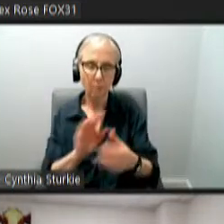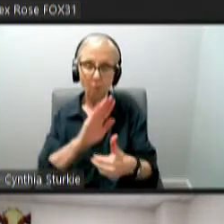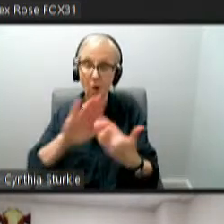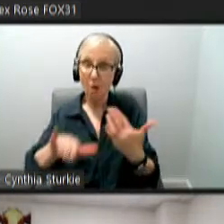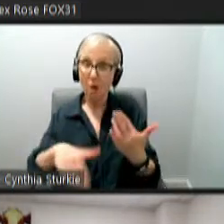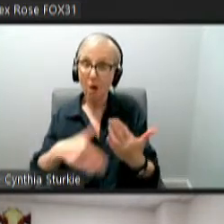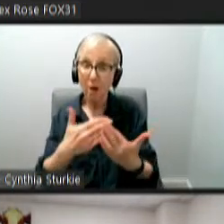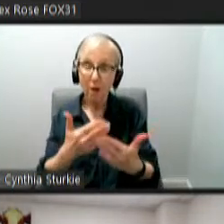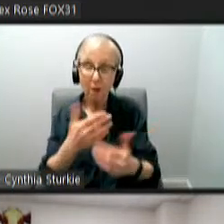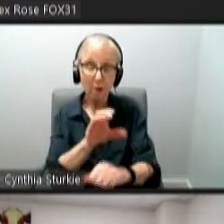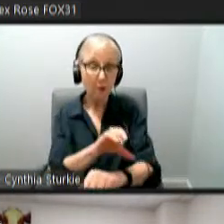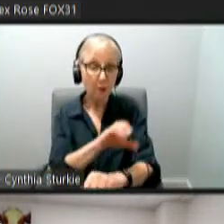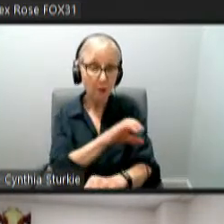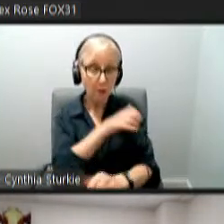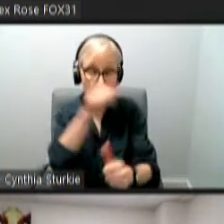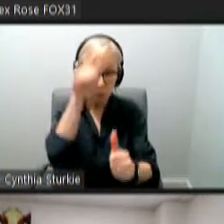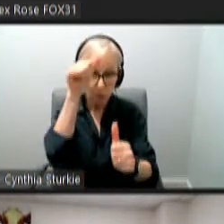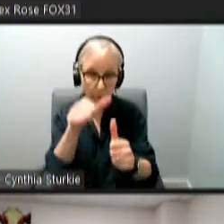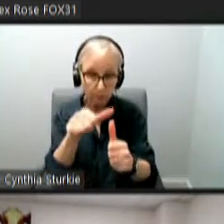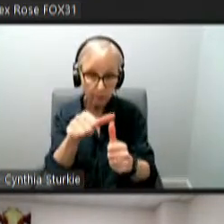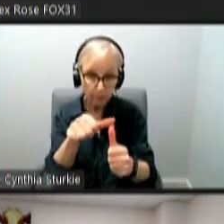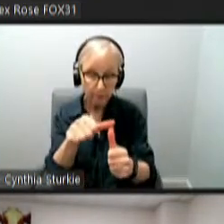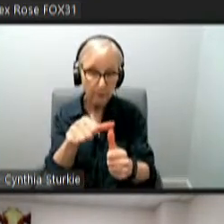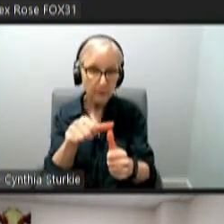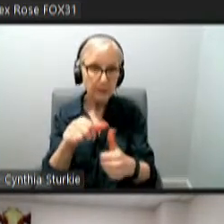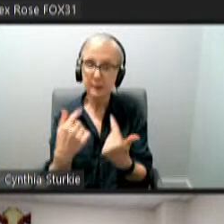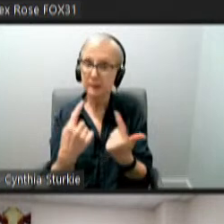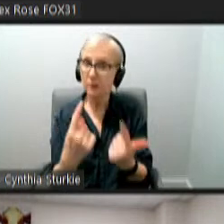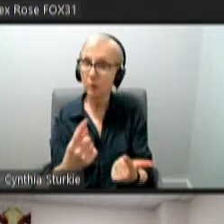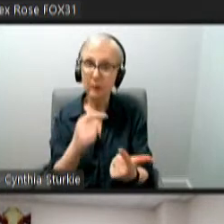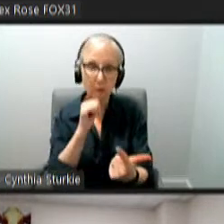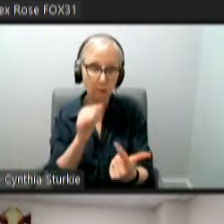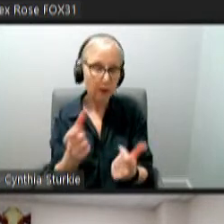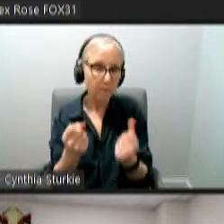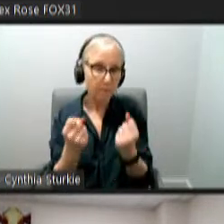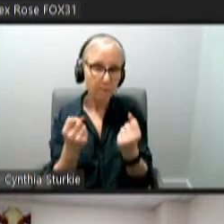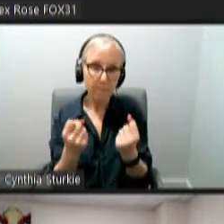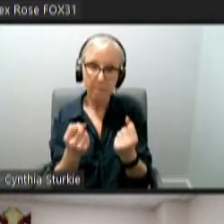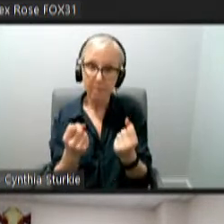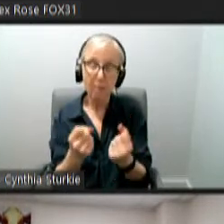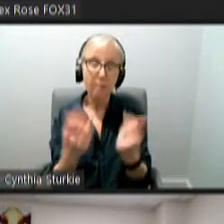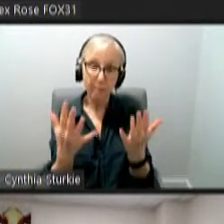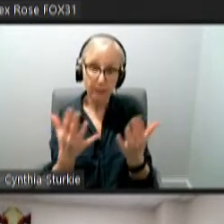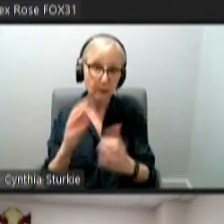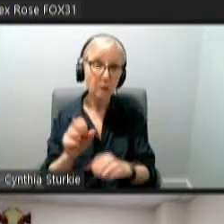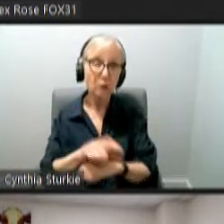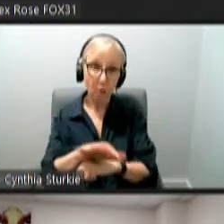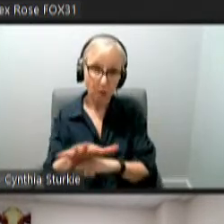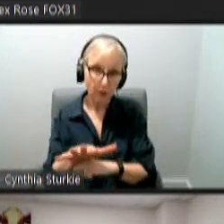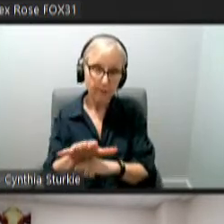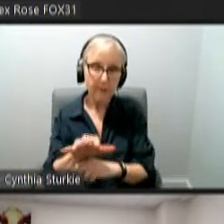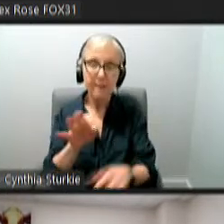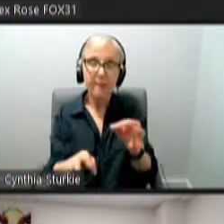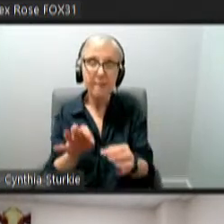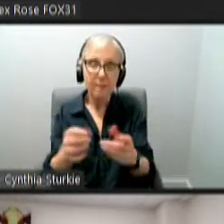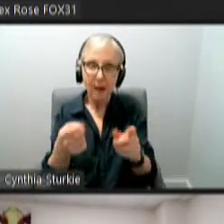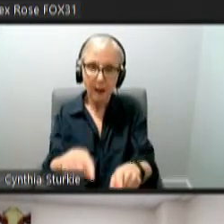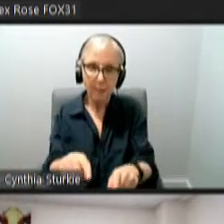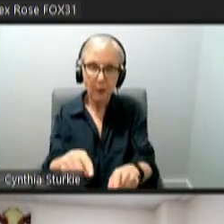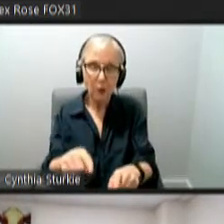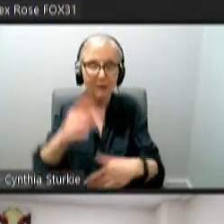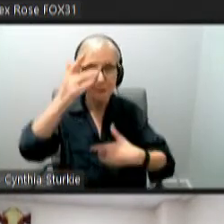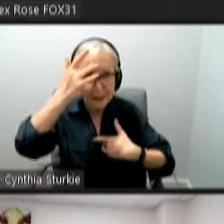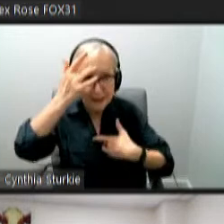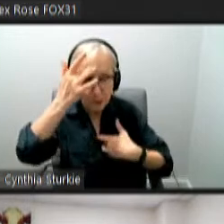to remember that since we don't have a lot of COVID in the community now, if you do become ill, we would like you to go